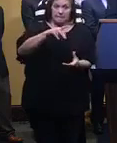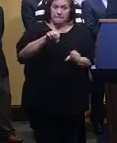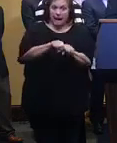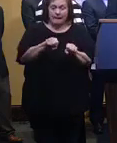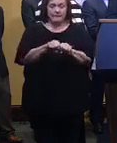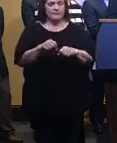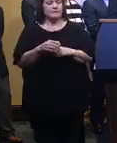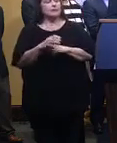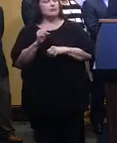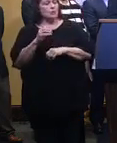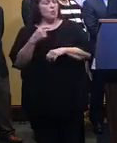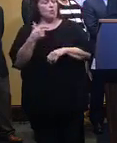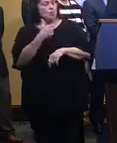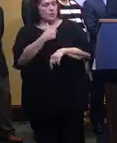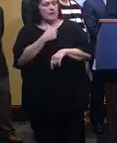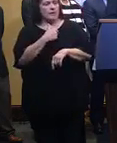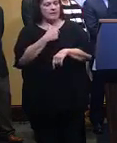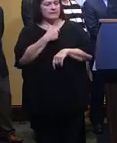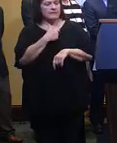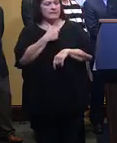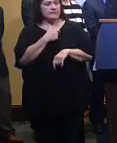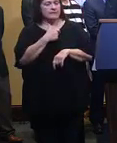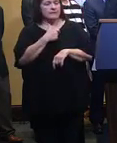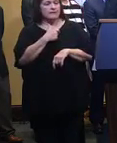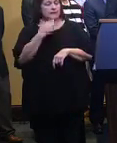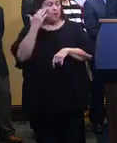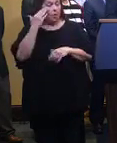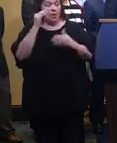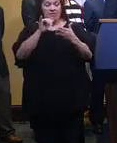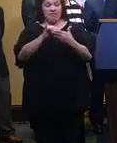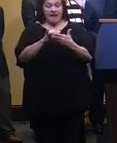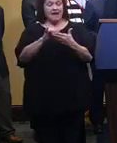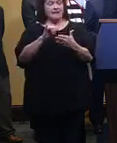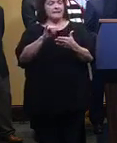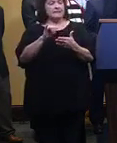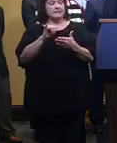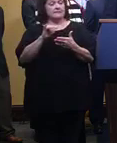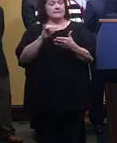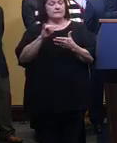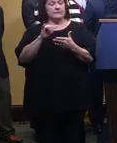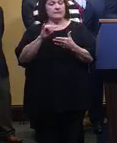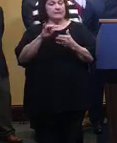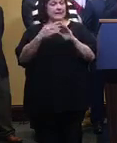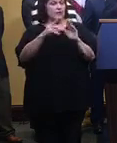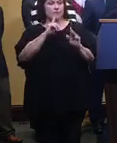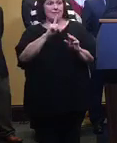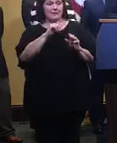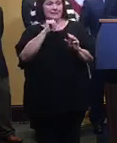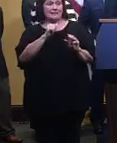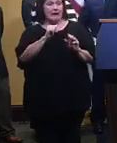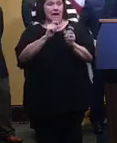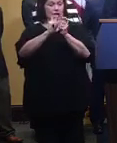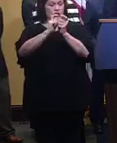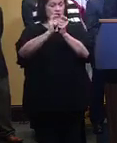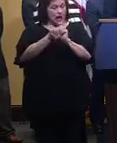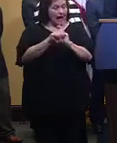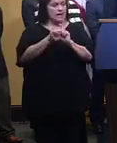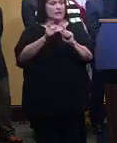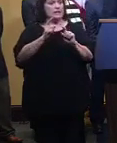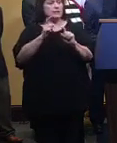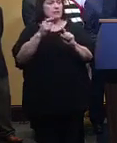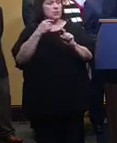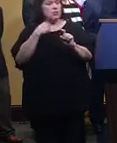adaptation strategy of the city of New Orleans has not changed. When that resilience strategy came out, what we really were looking at in the resilience side of